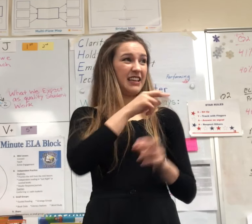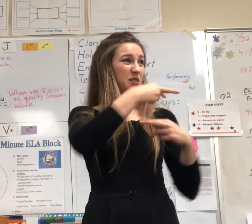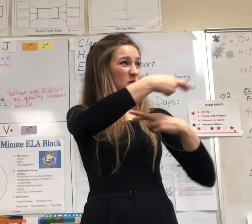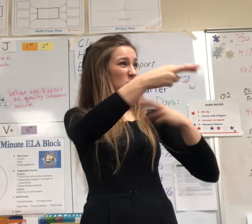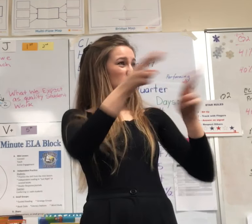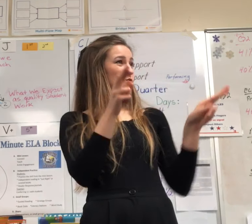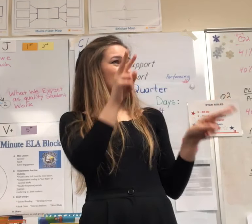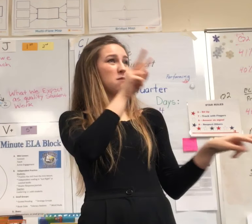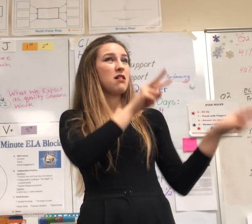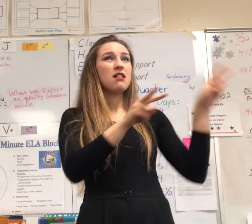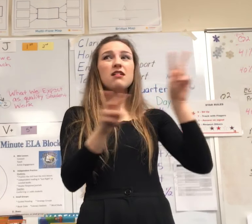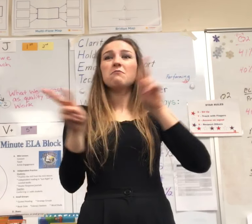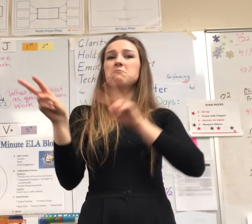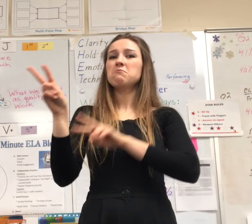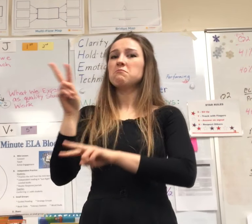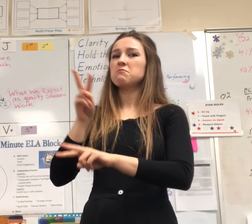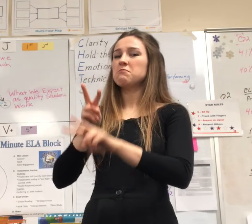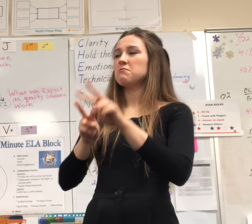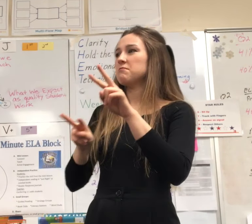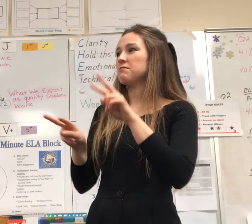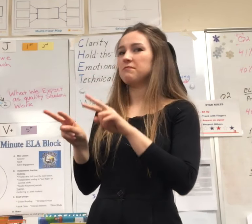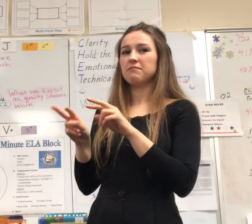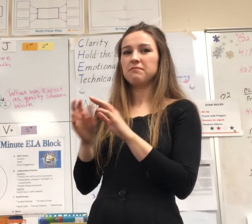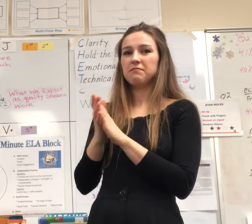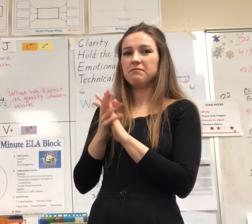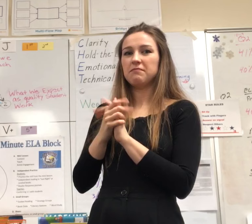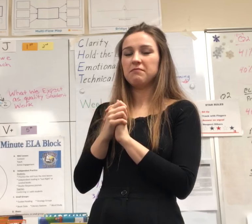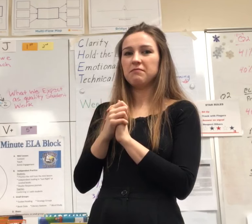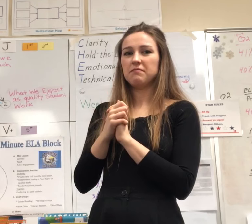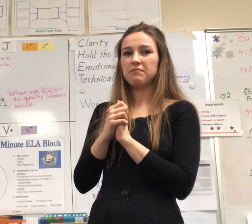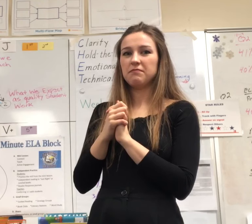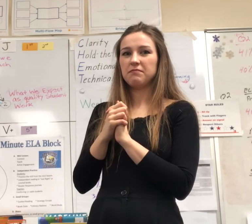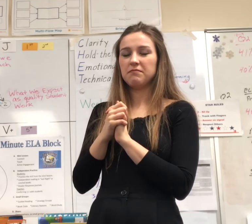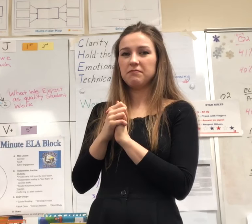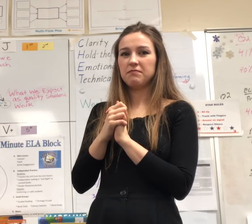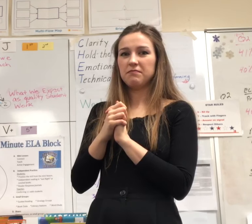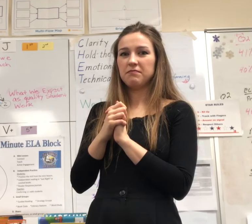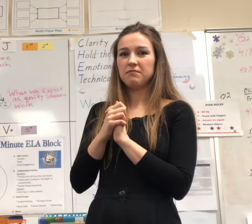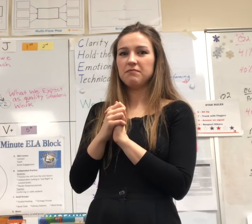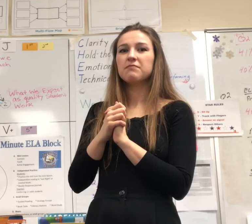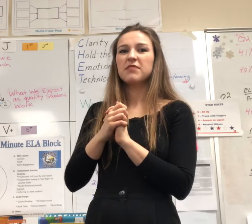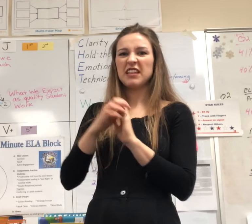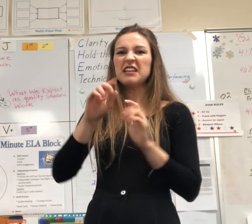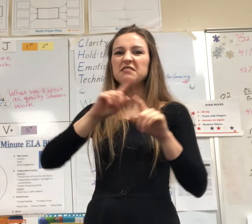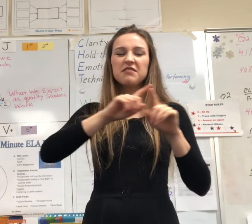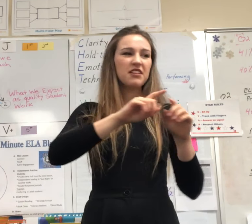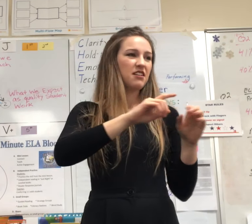have placed our buckets and vehicles and some other equipment around the